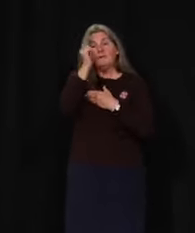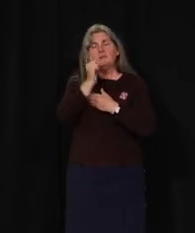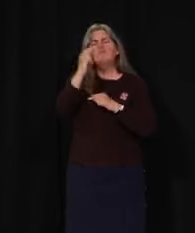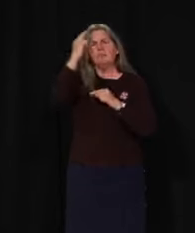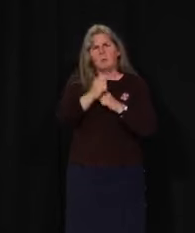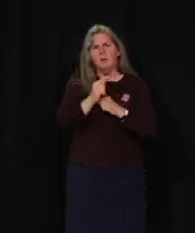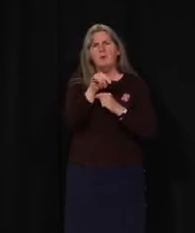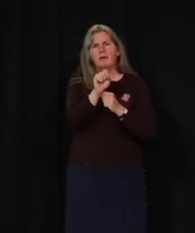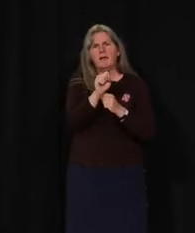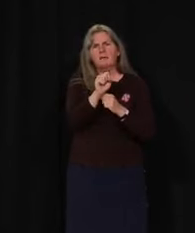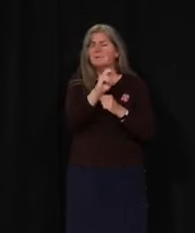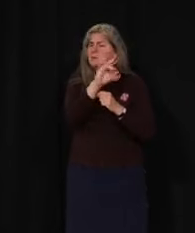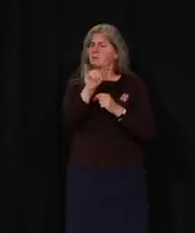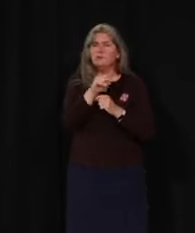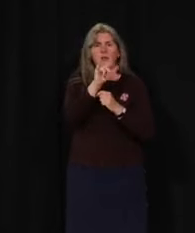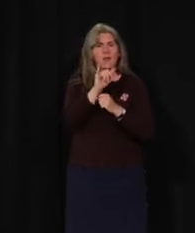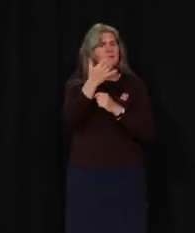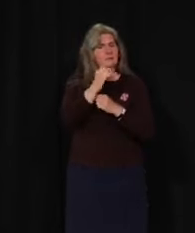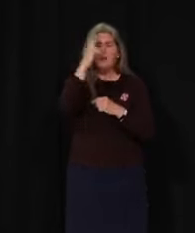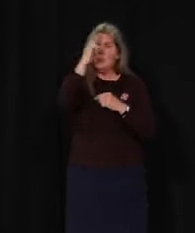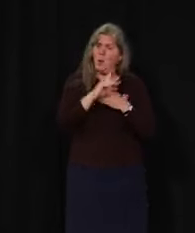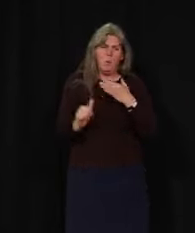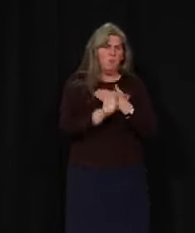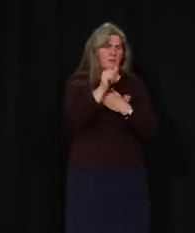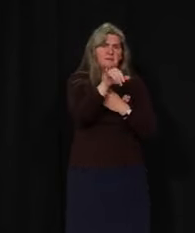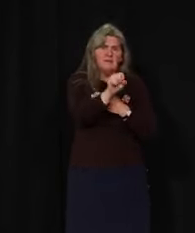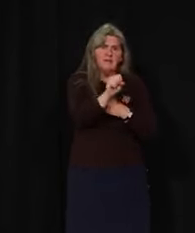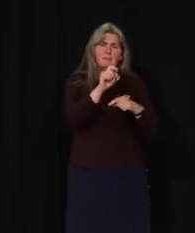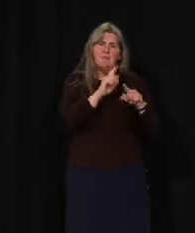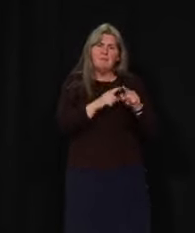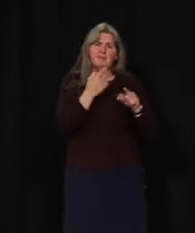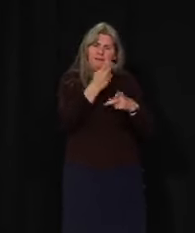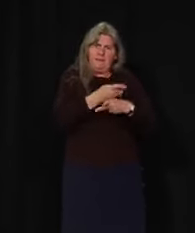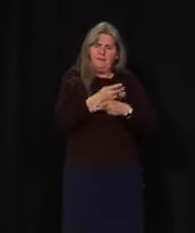July, it is very low. But this is a calculated risk